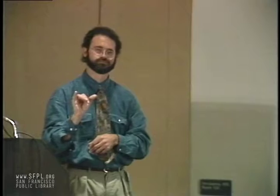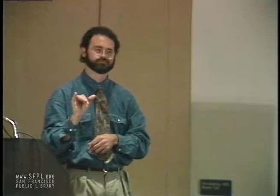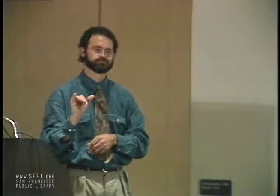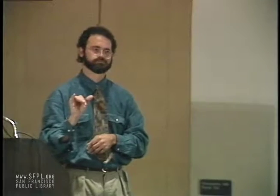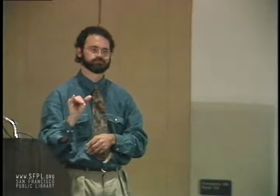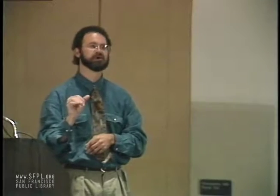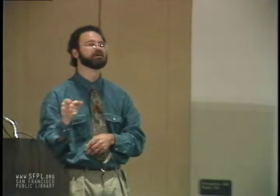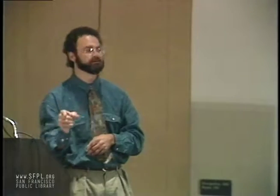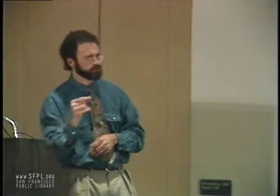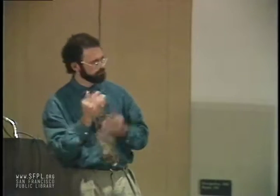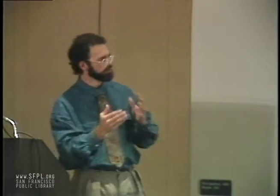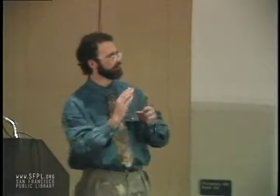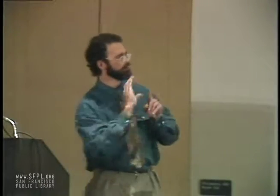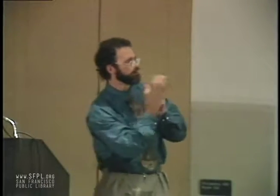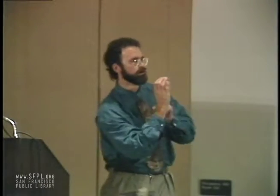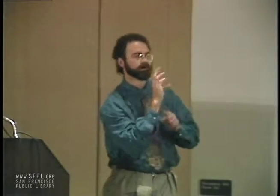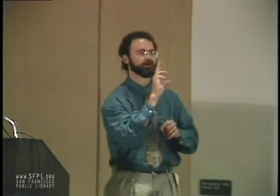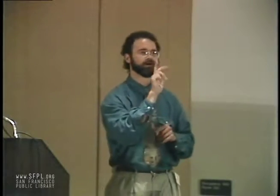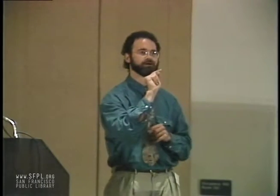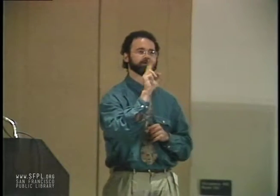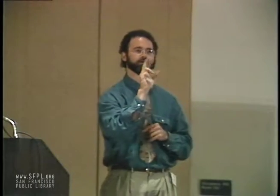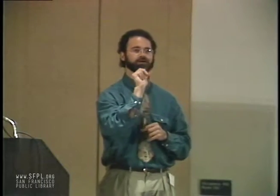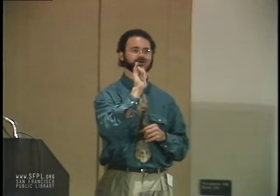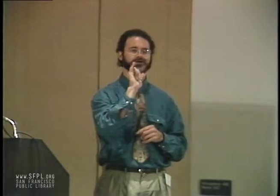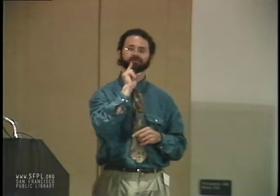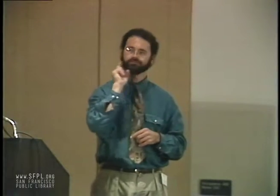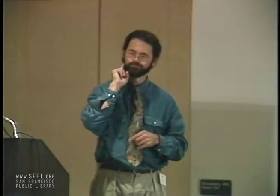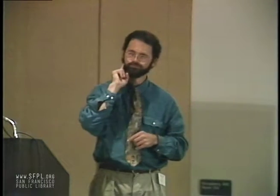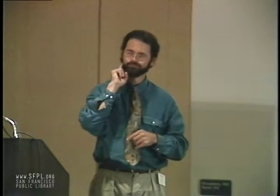among these two experiences, because one is really a member,